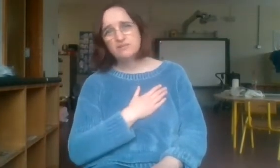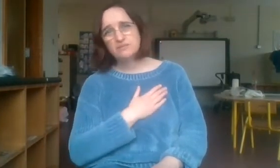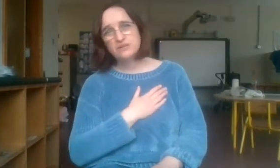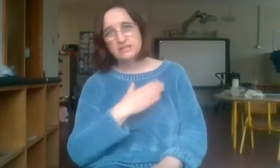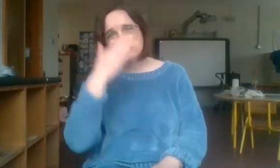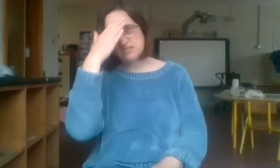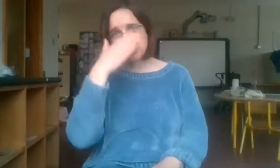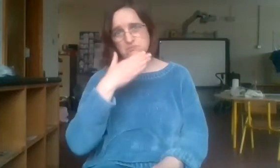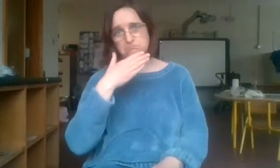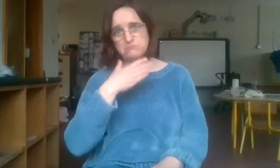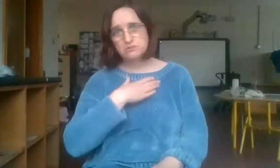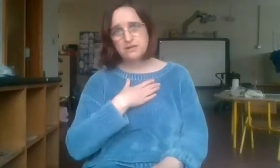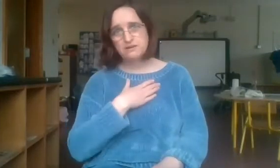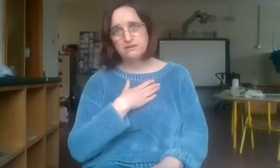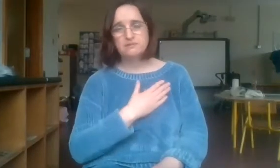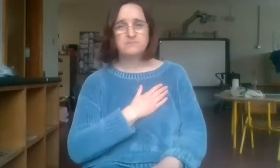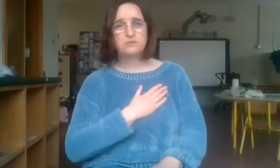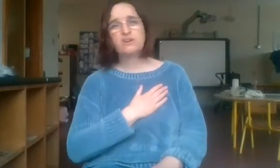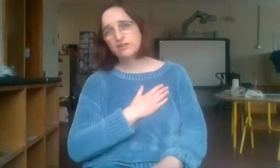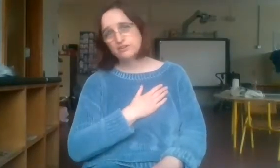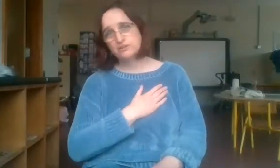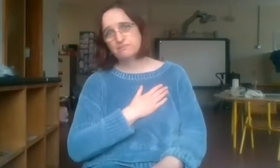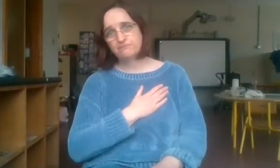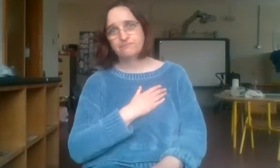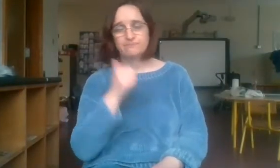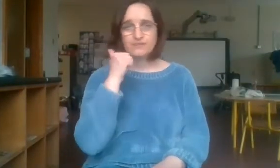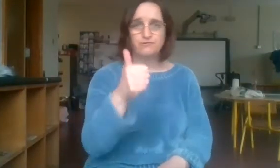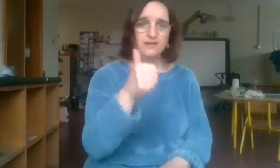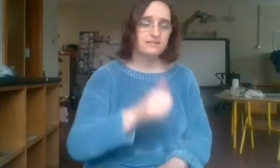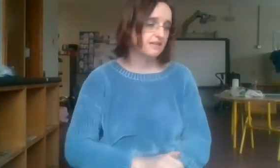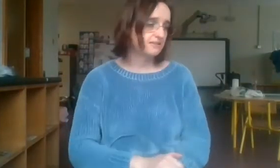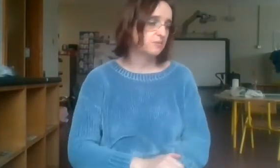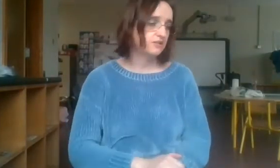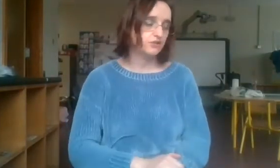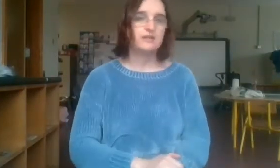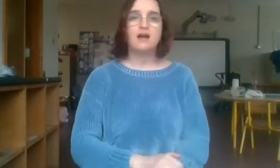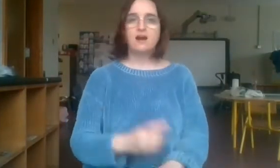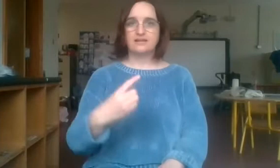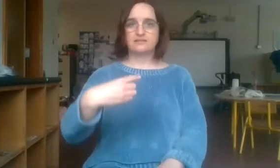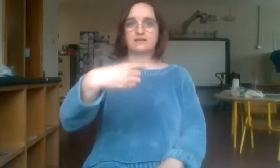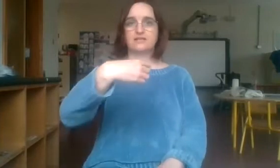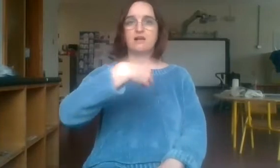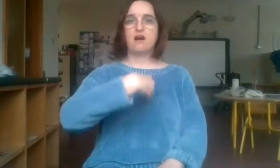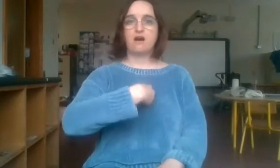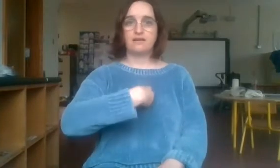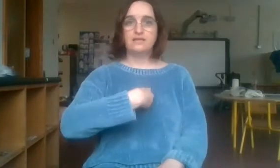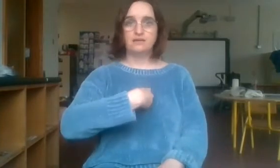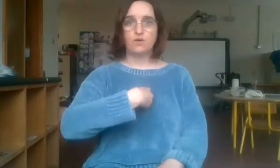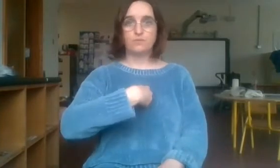we're a little bit sad. Sure we are? So hurt. Fantastic, well done. Our next sign is I, or